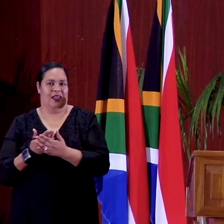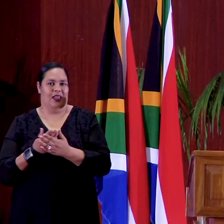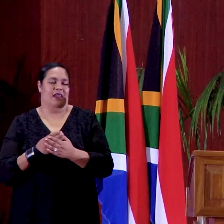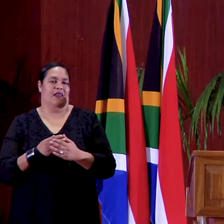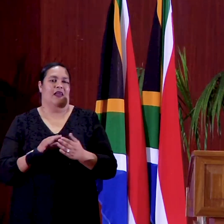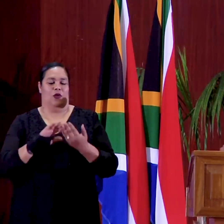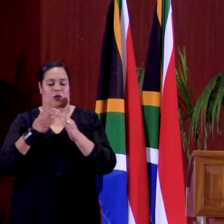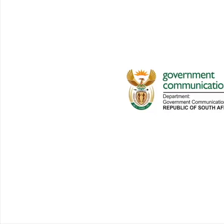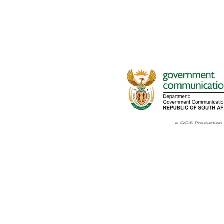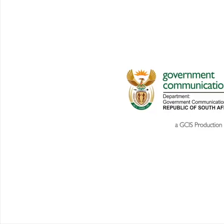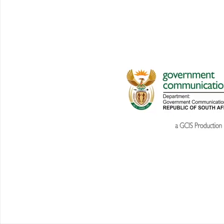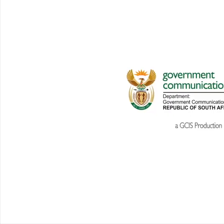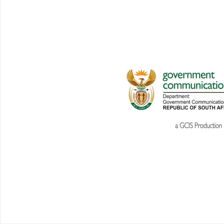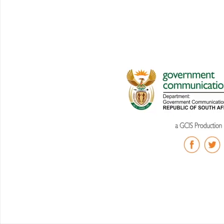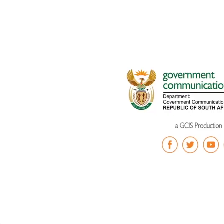Thank you.